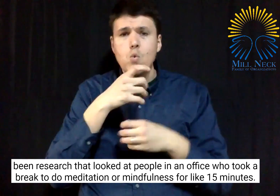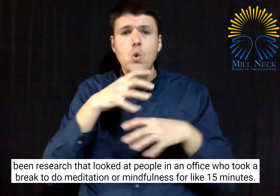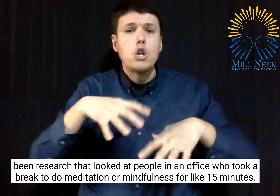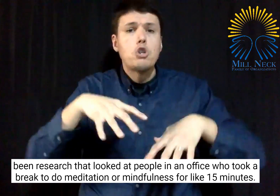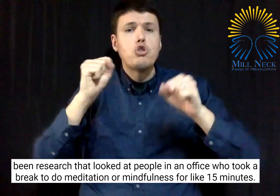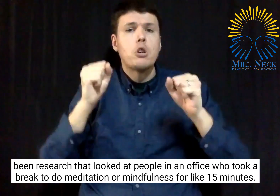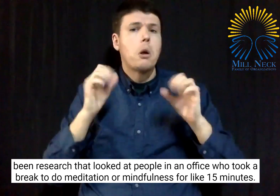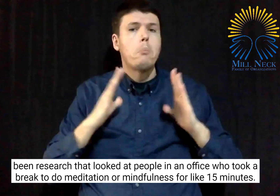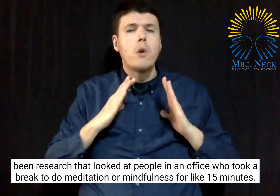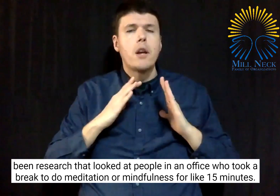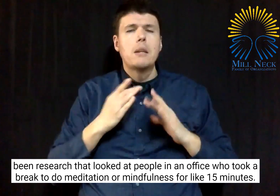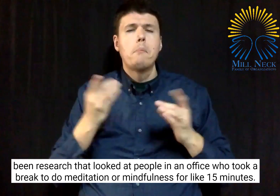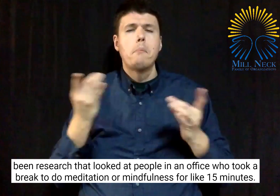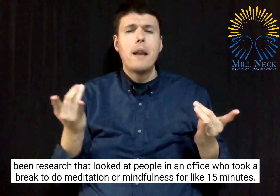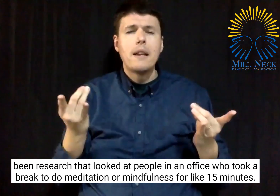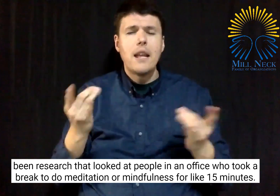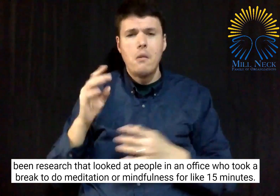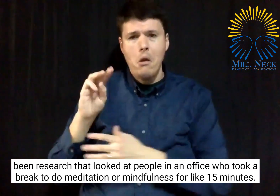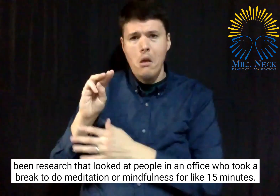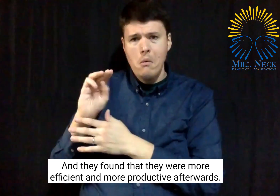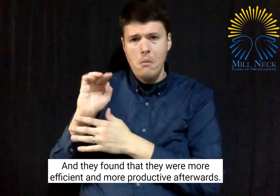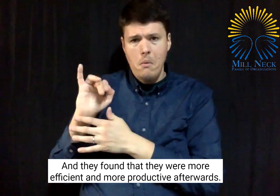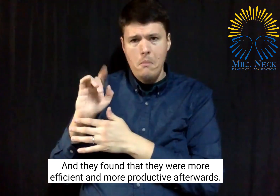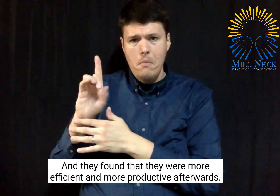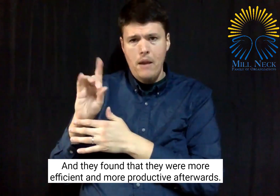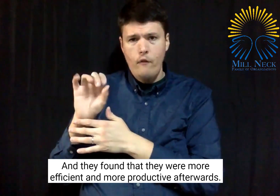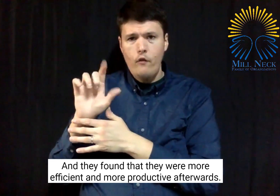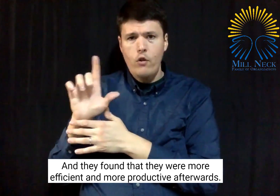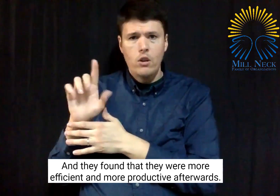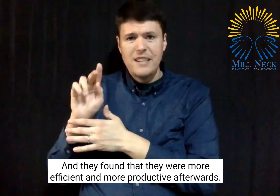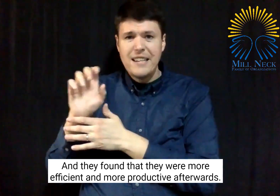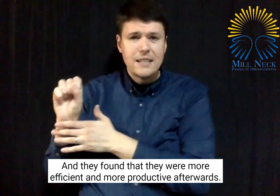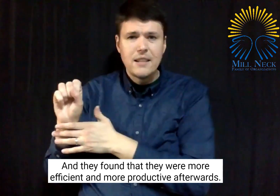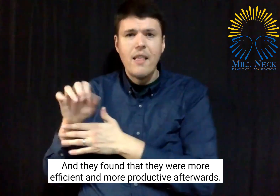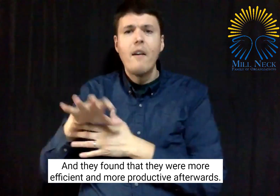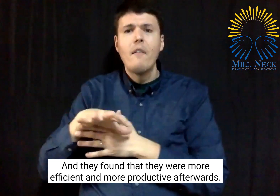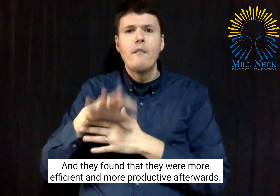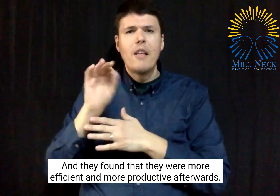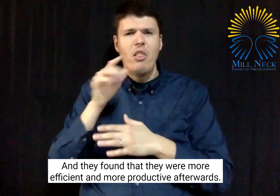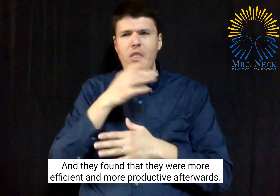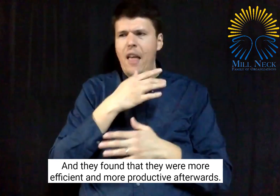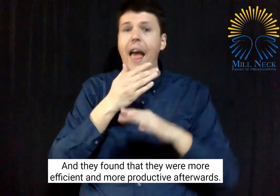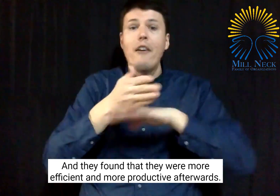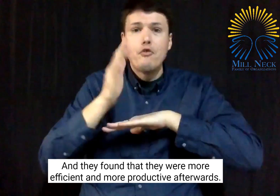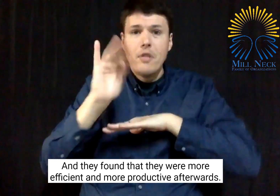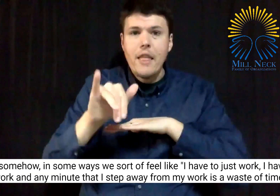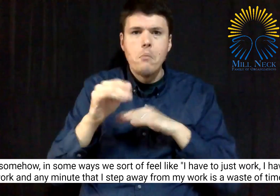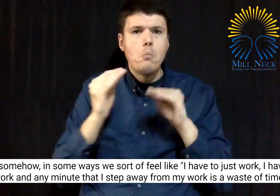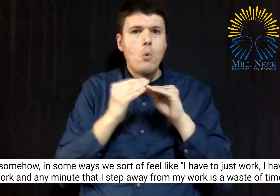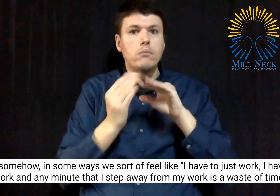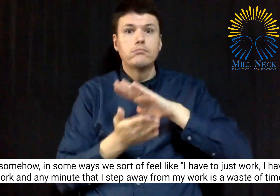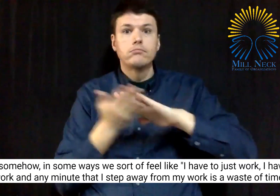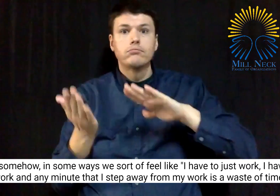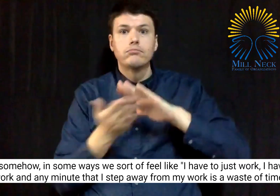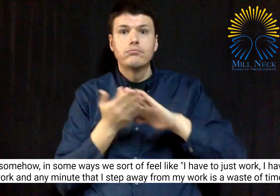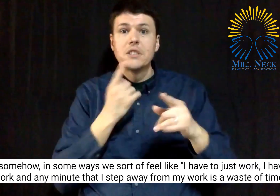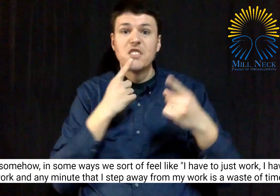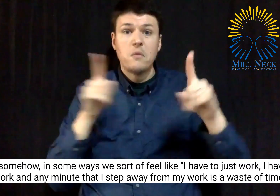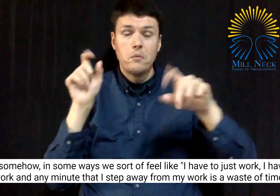do meditation or mindfulness for like 15 minutes, and they found that they were more efficient and more productive afterwards. So, somehow